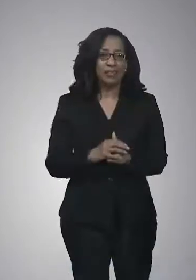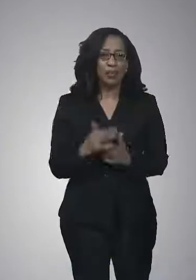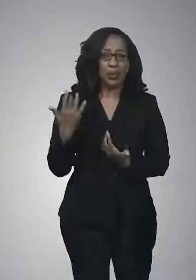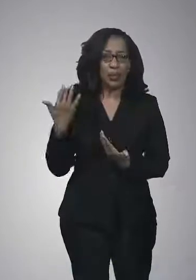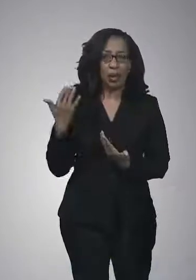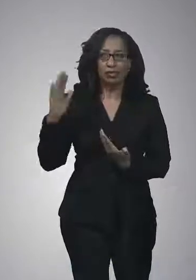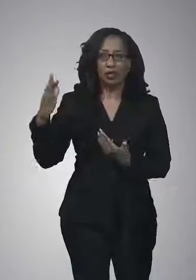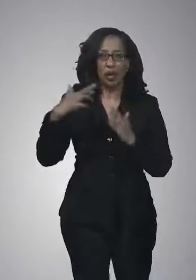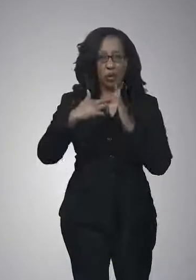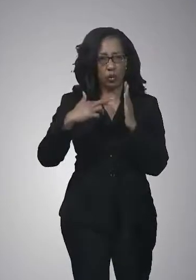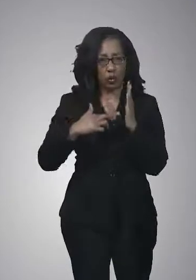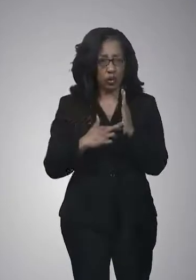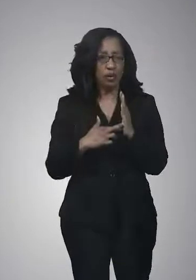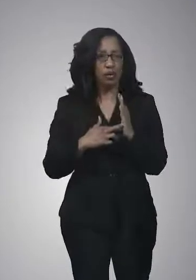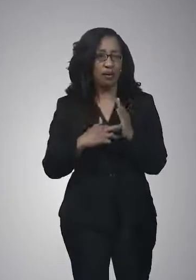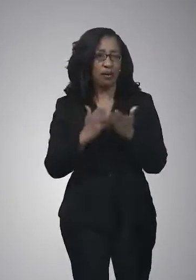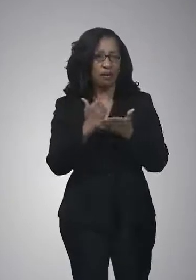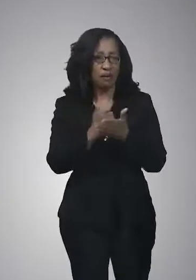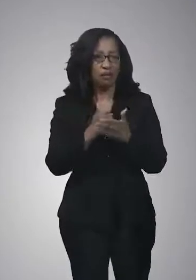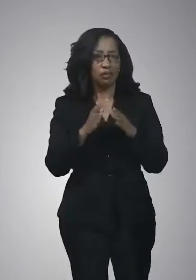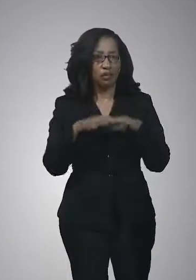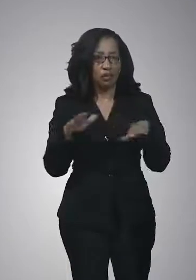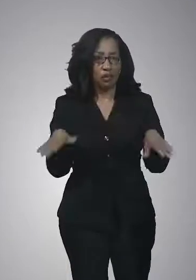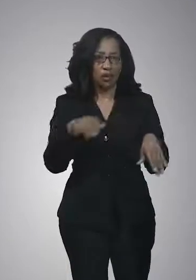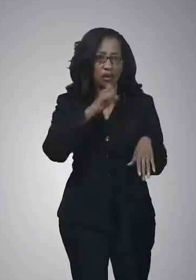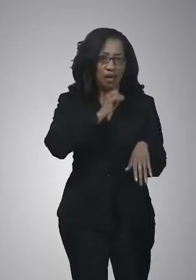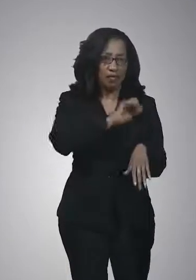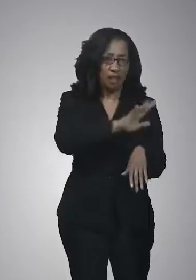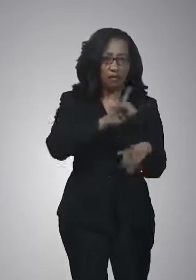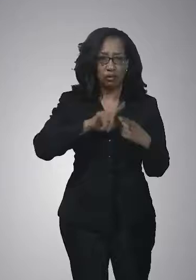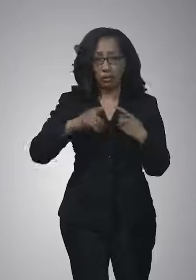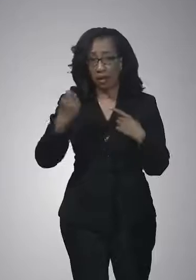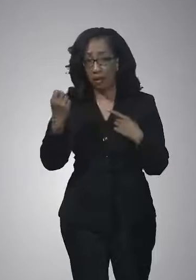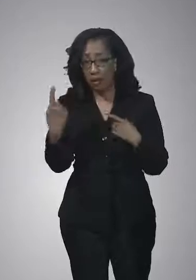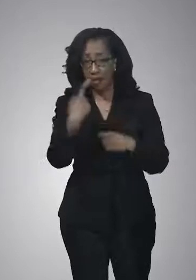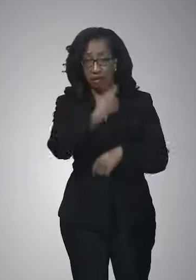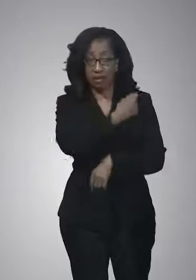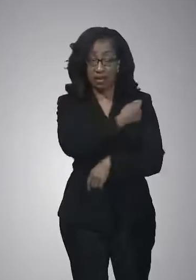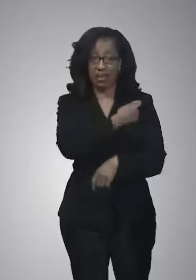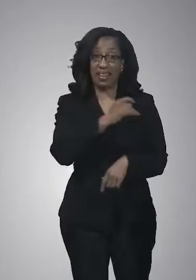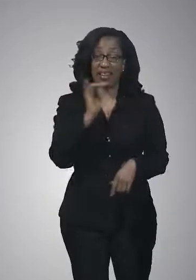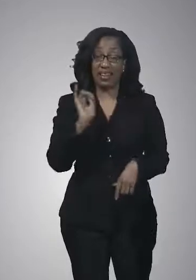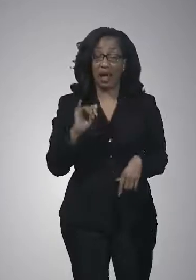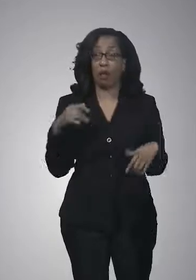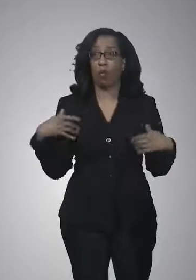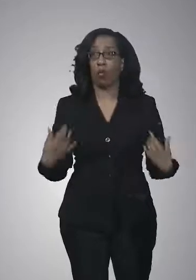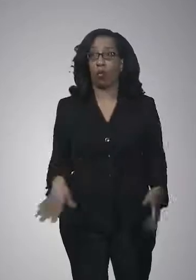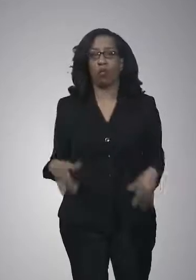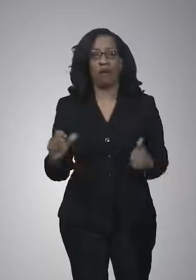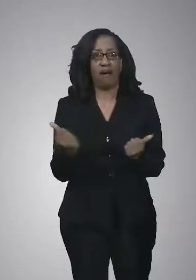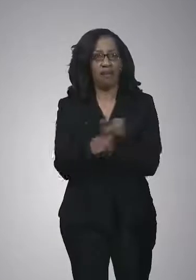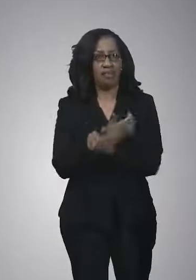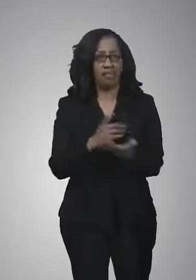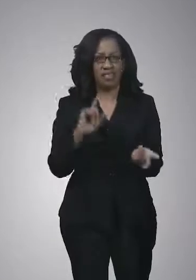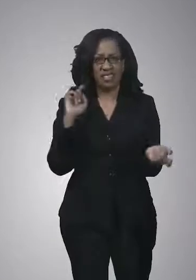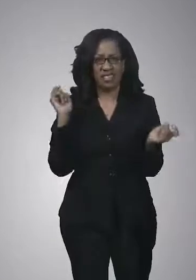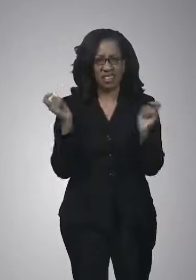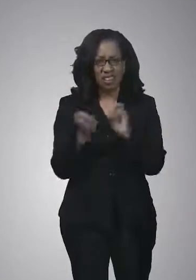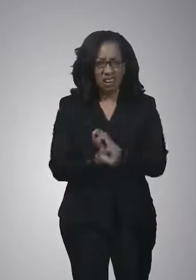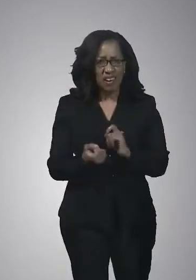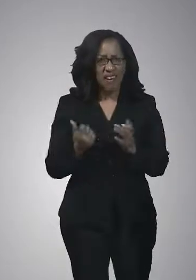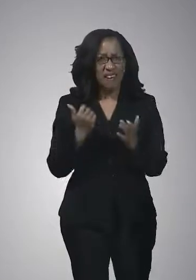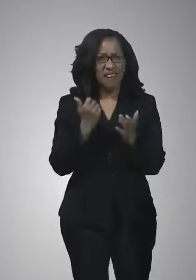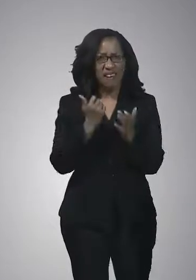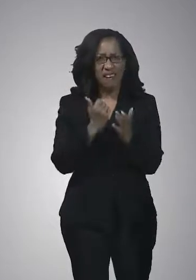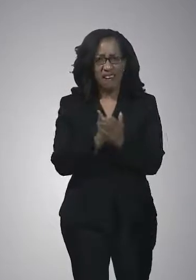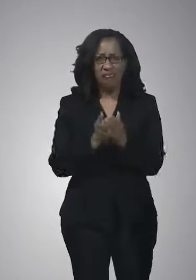regards to vaccinating those 5 to 11-year-olds. As you can imagine, that's going to be a game changer, not only for the country, but especially for